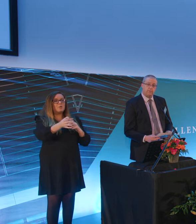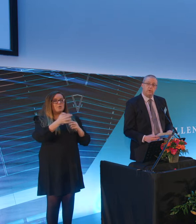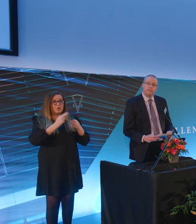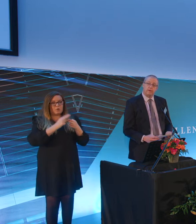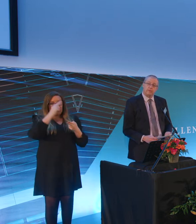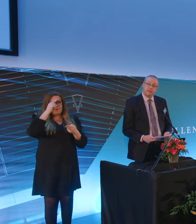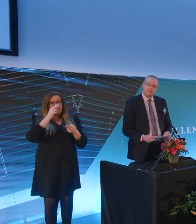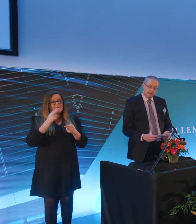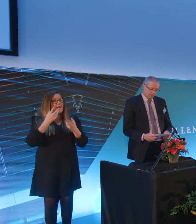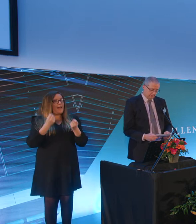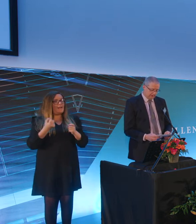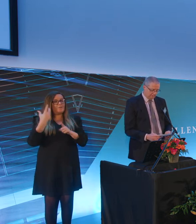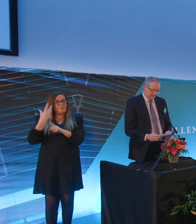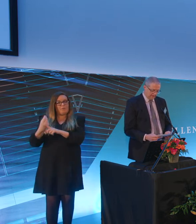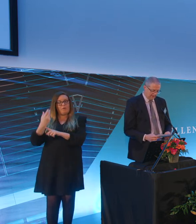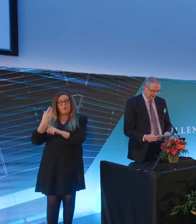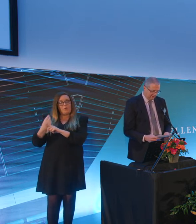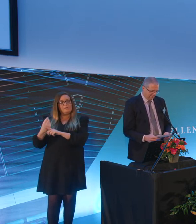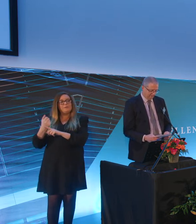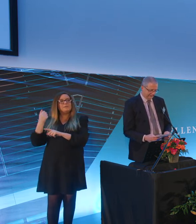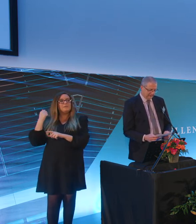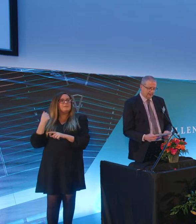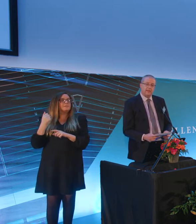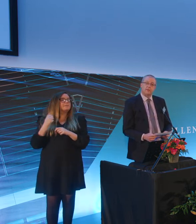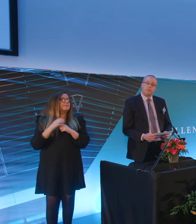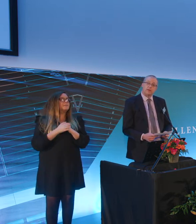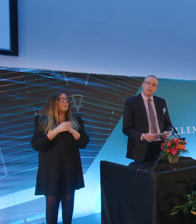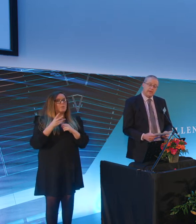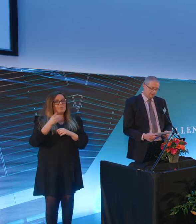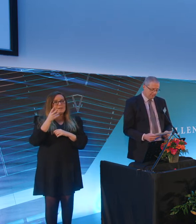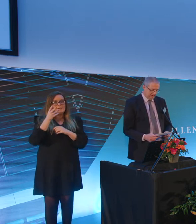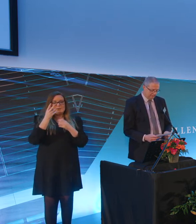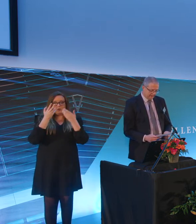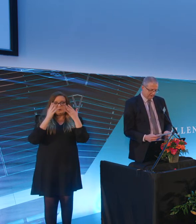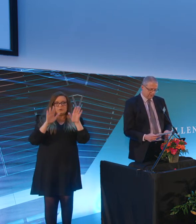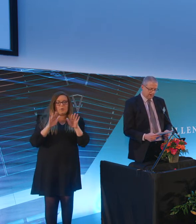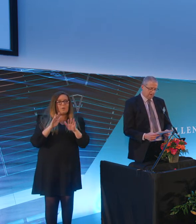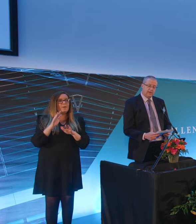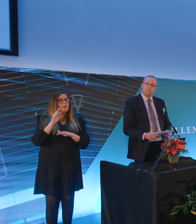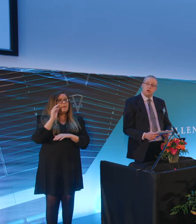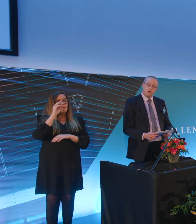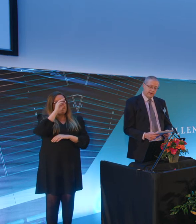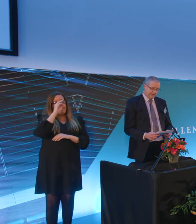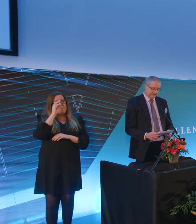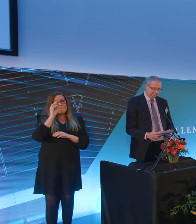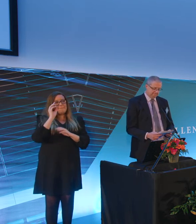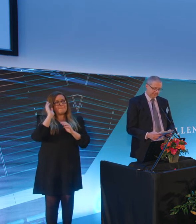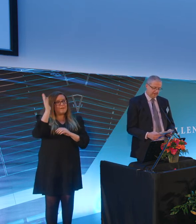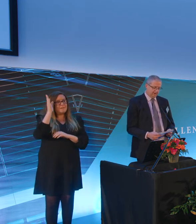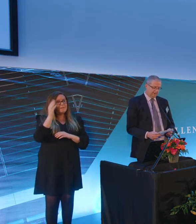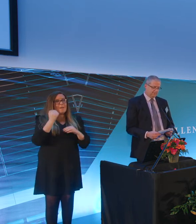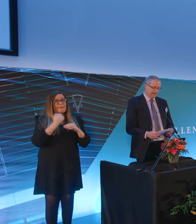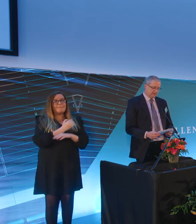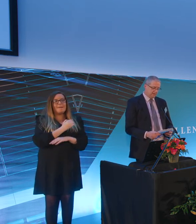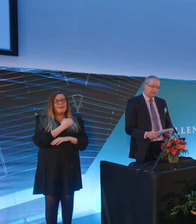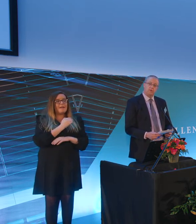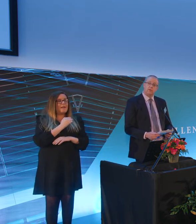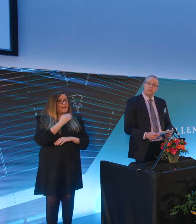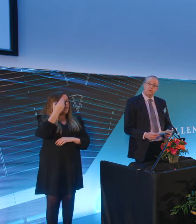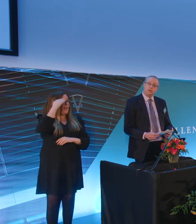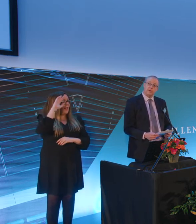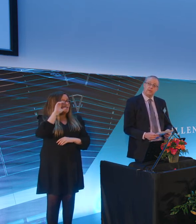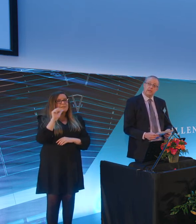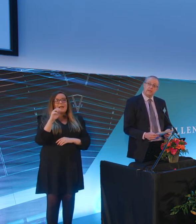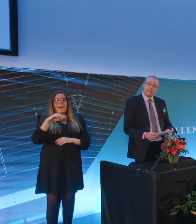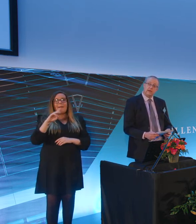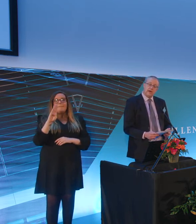video from one of our esteemed alumni mentioned earlier. It's a presentation by Ambassador Geraldine Byrne-Nason, Ireland's ambassador